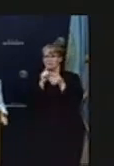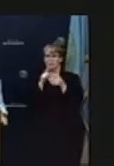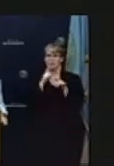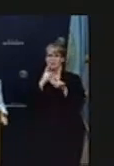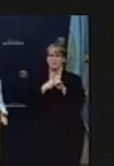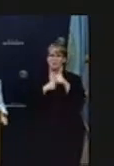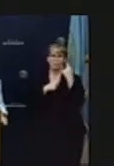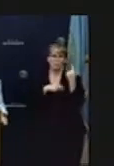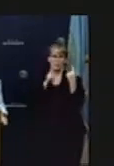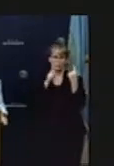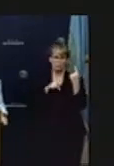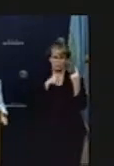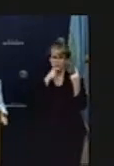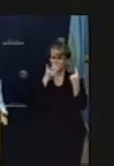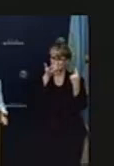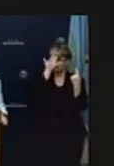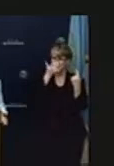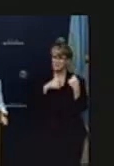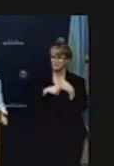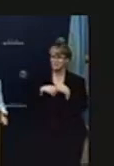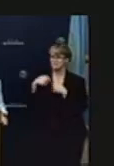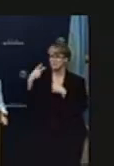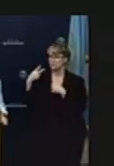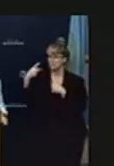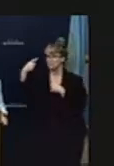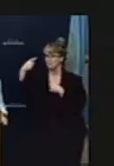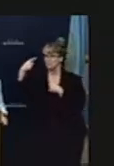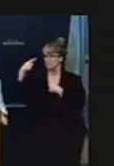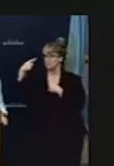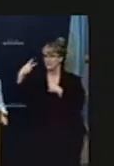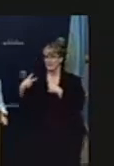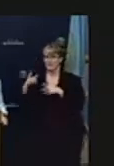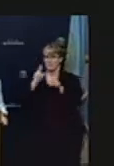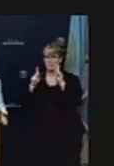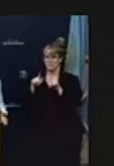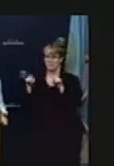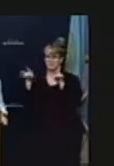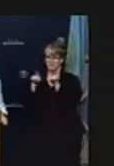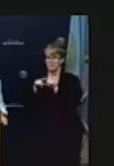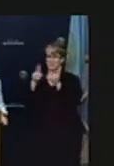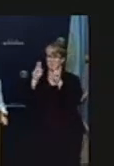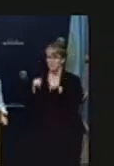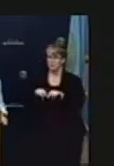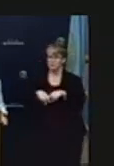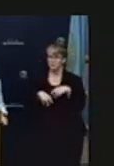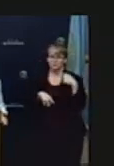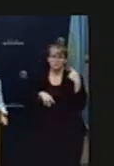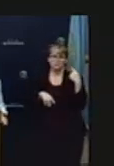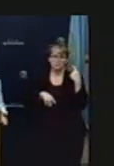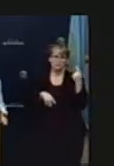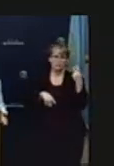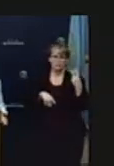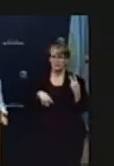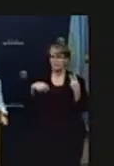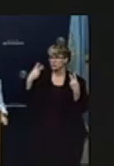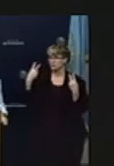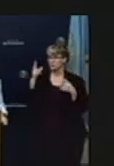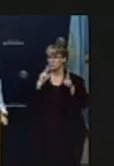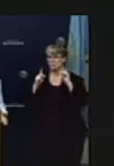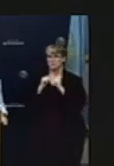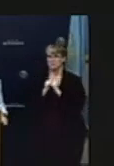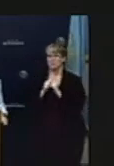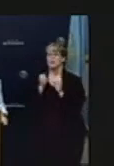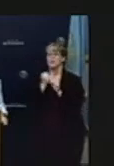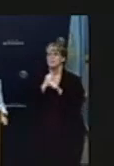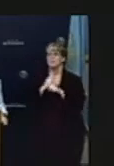who's infected giving it to 2 or 2.5 people to that same individual giving it to 1.5 or 2 people makes all the difference